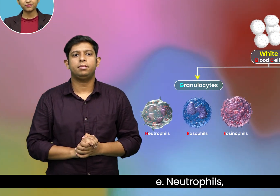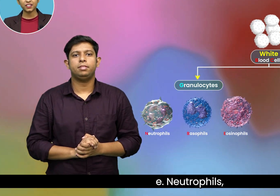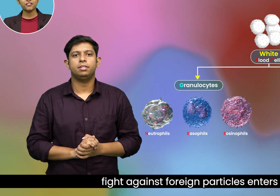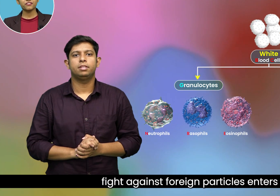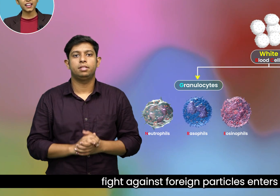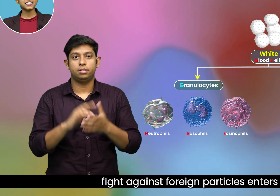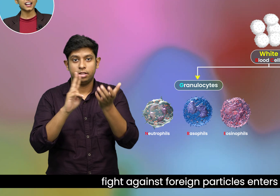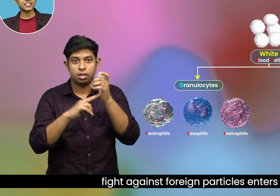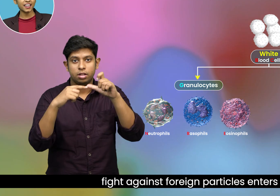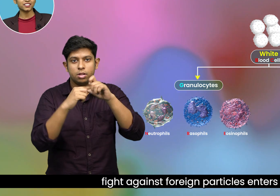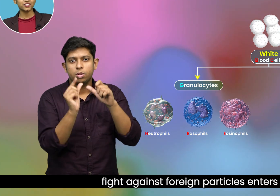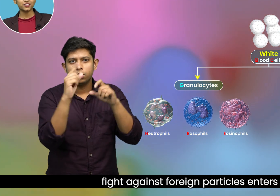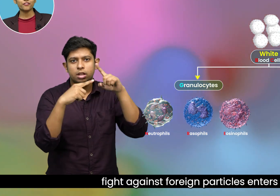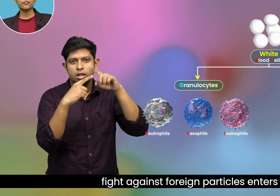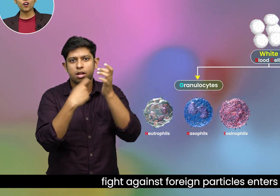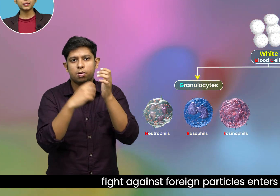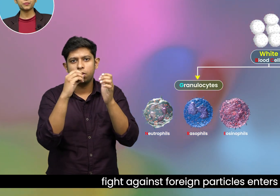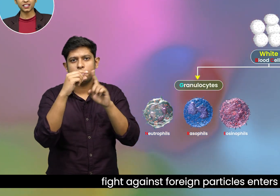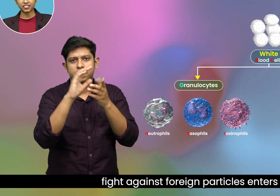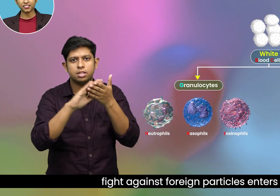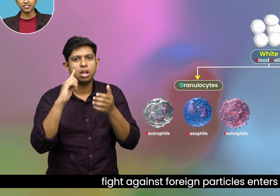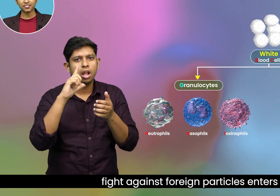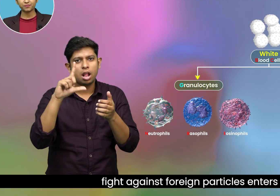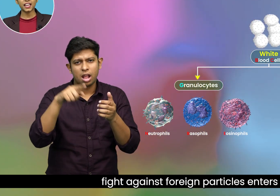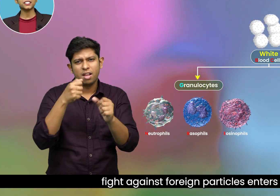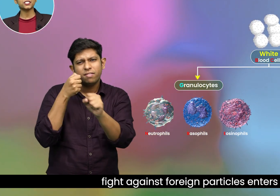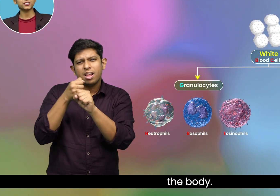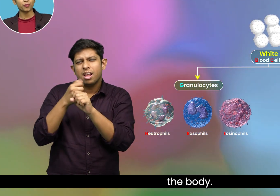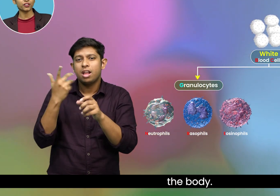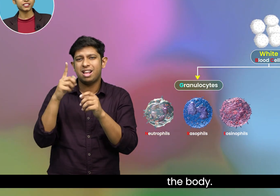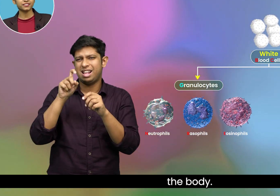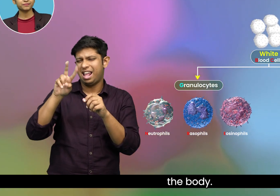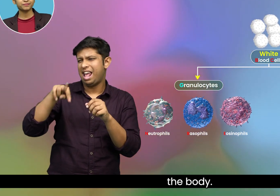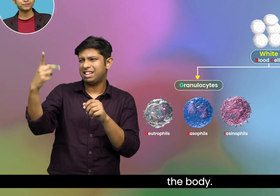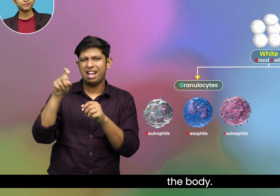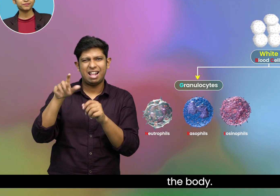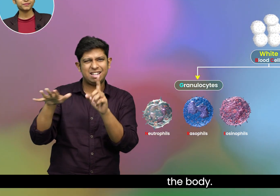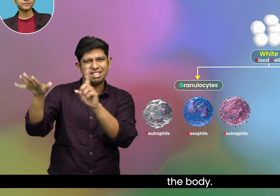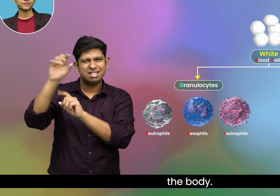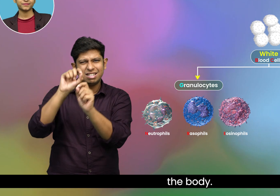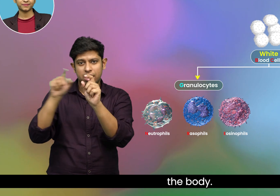Neutrophils fight against foreign particles enters the body.